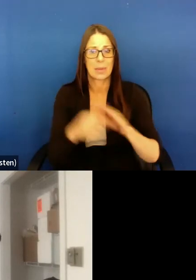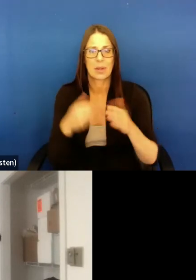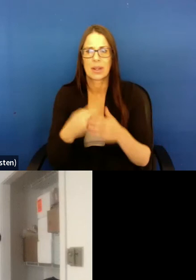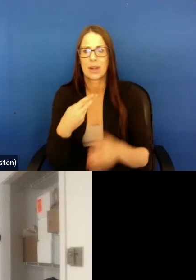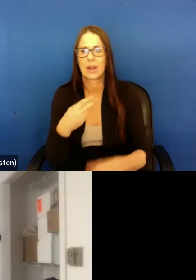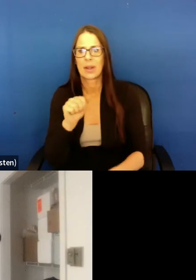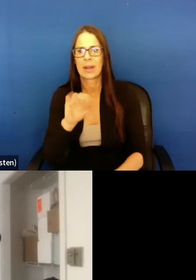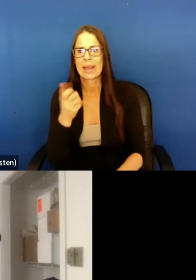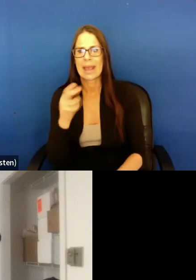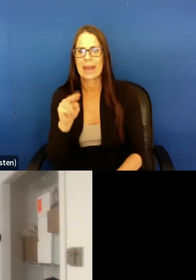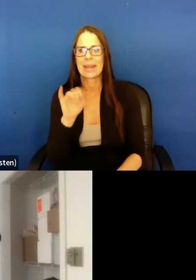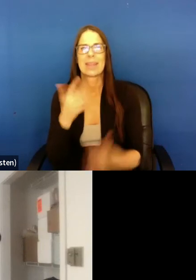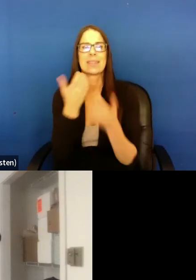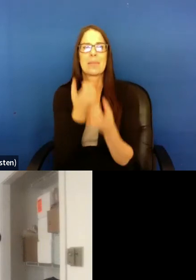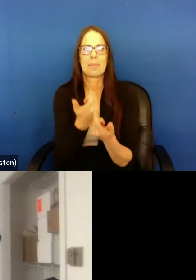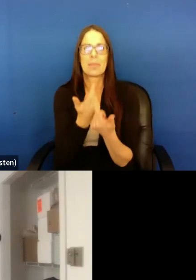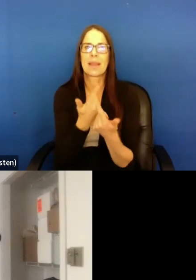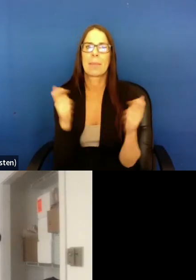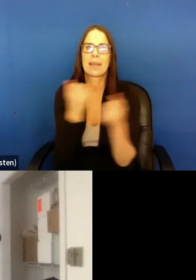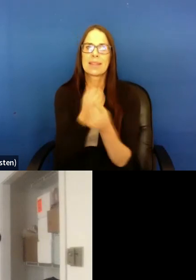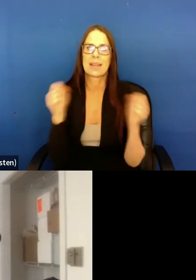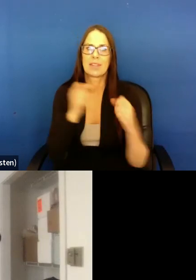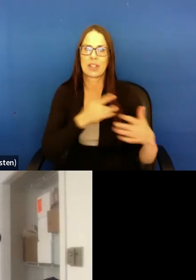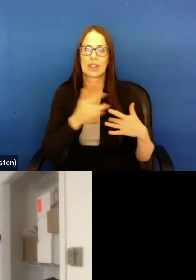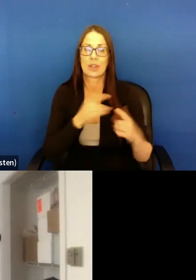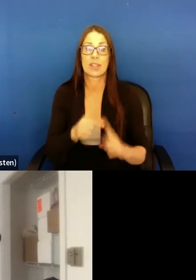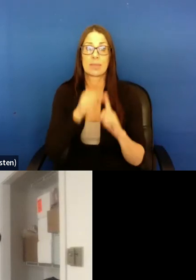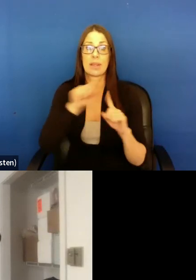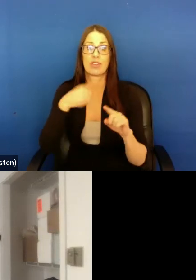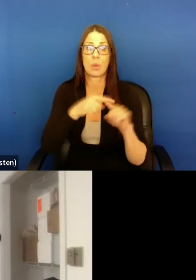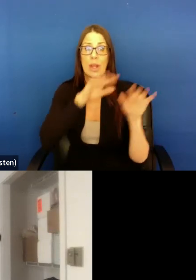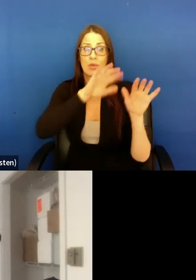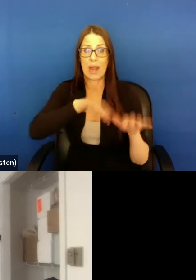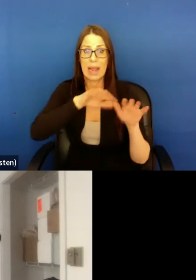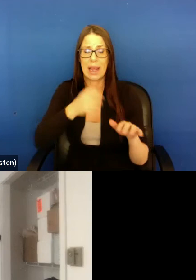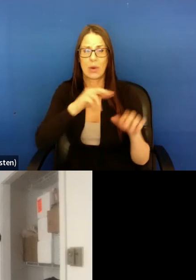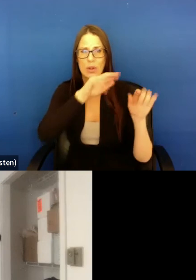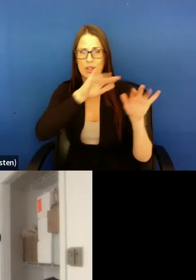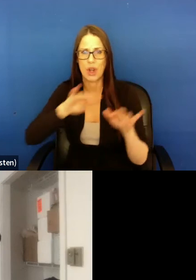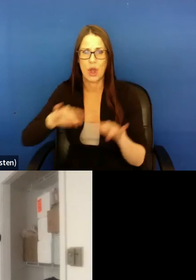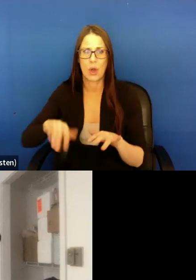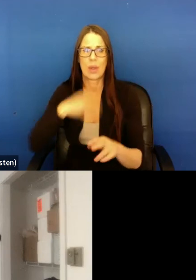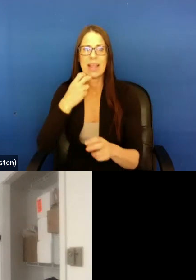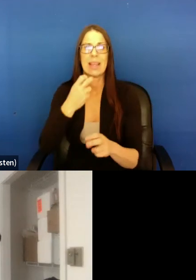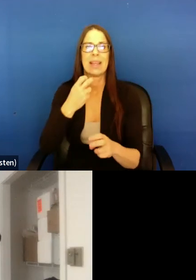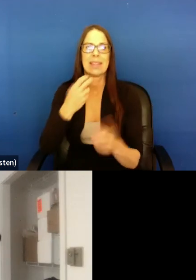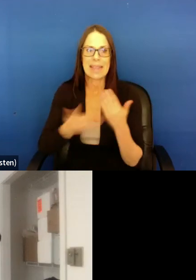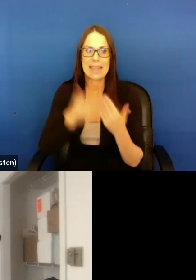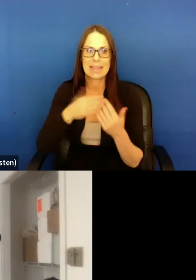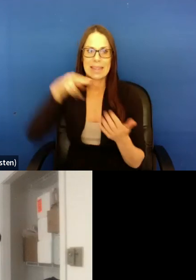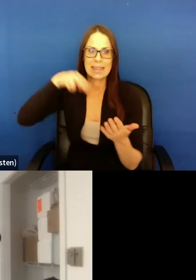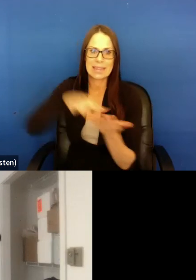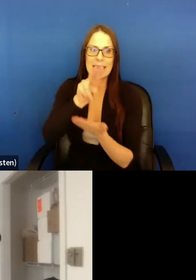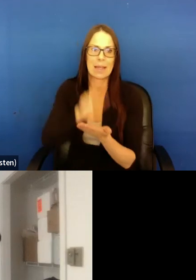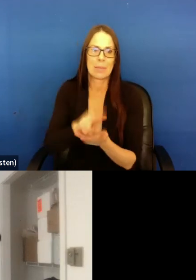is a big safety concern, especially when rainy or snowy. It's easy to slip and difficult to stop in a wheelchair. It